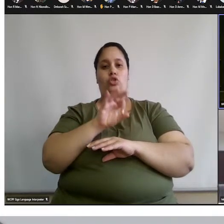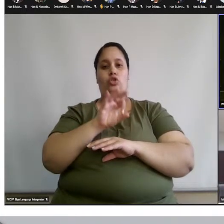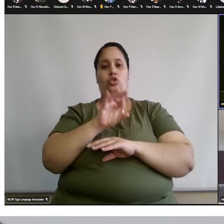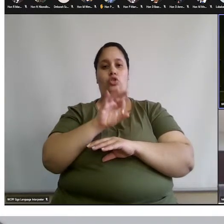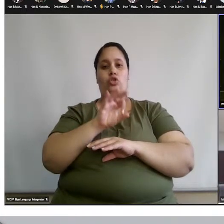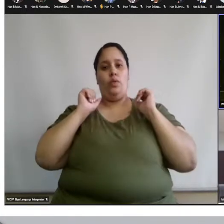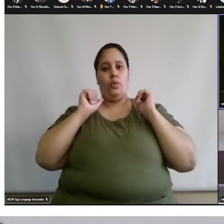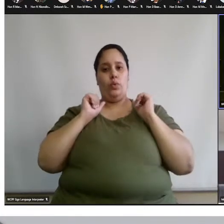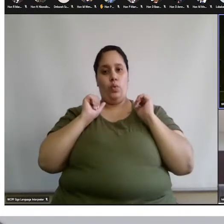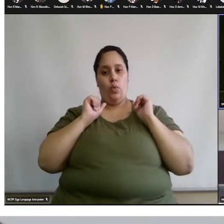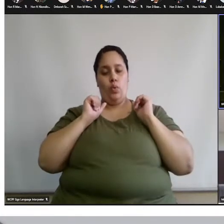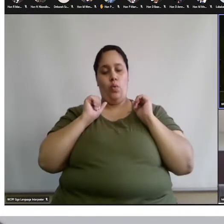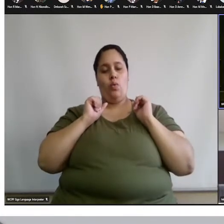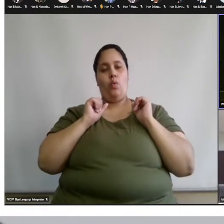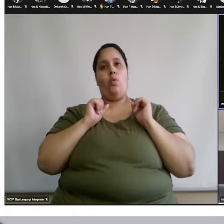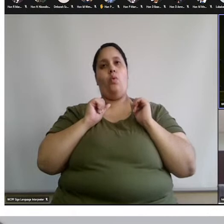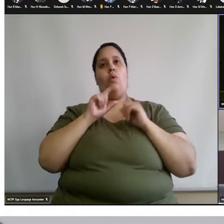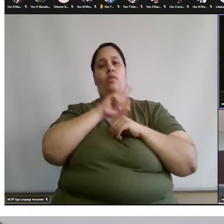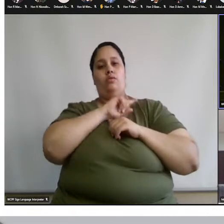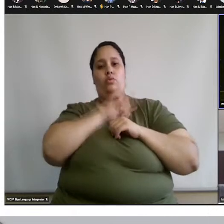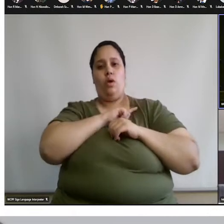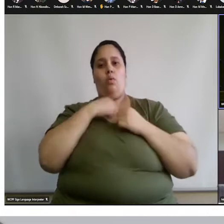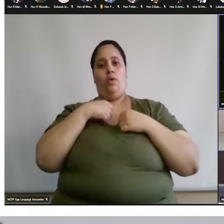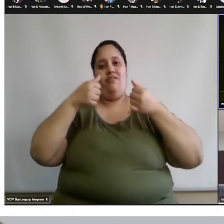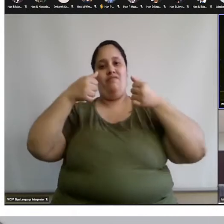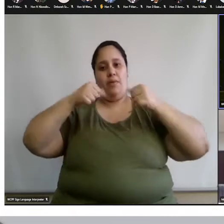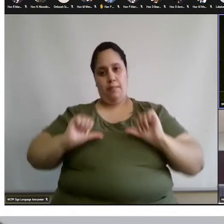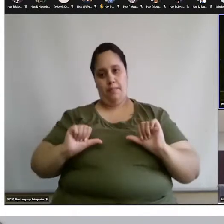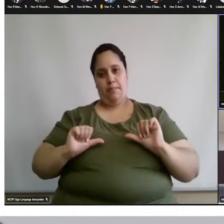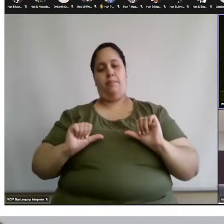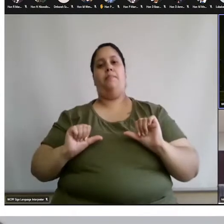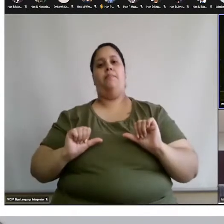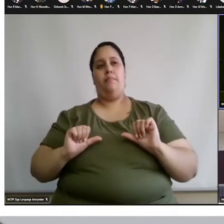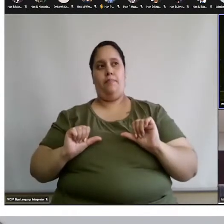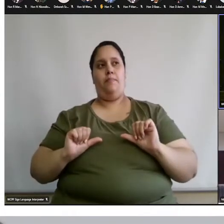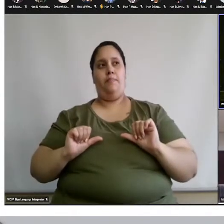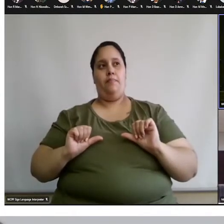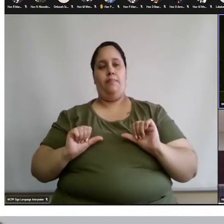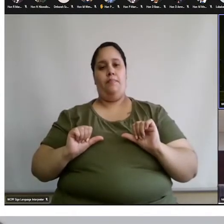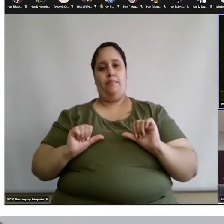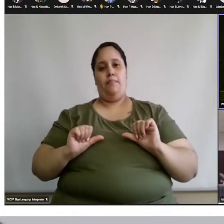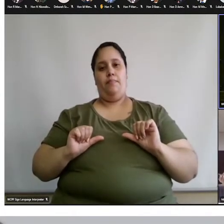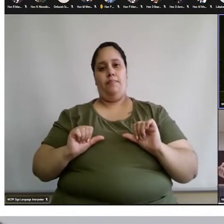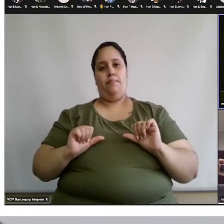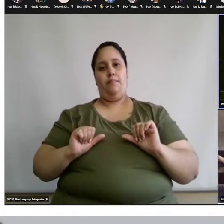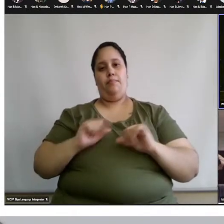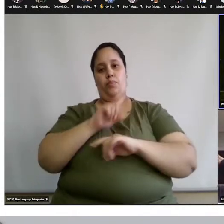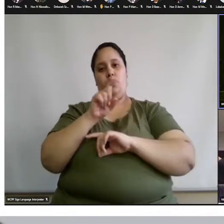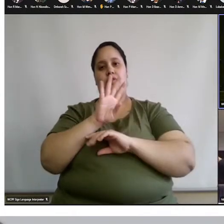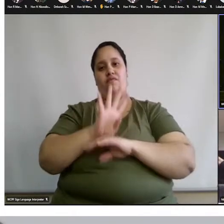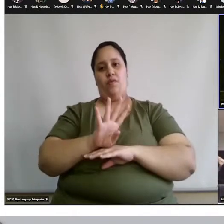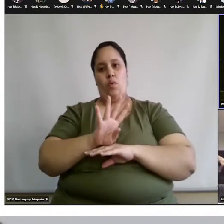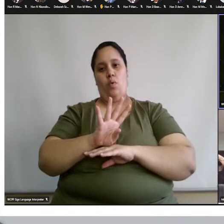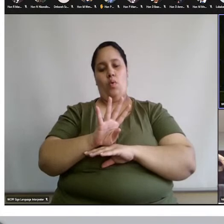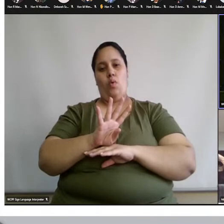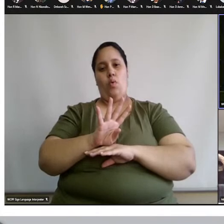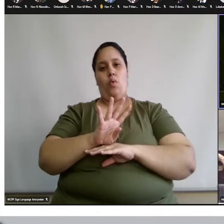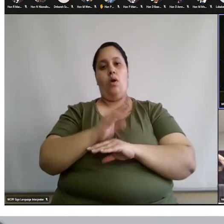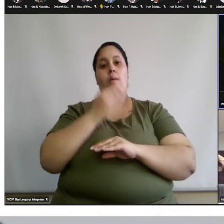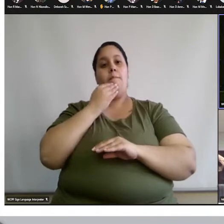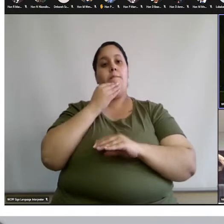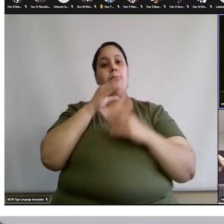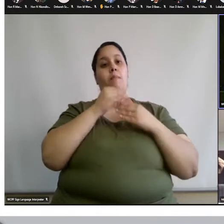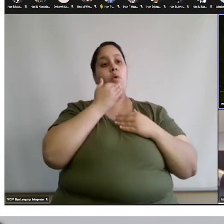withdrawn, and therefore the question at hand now is by Honourable Van der Westhuizen